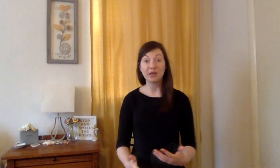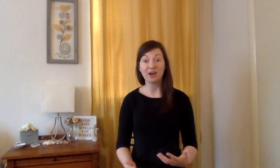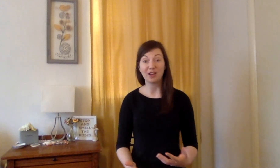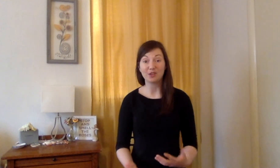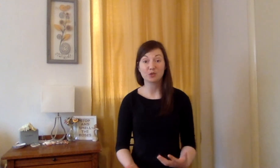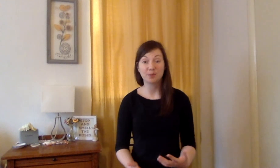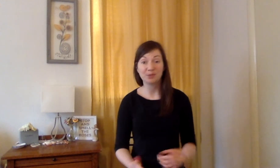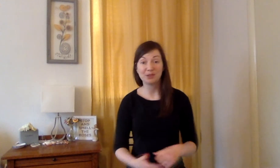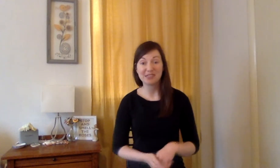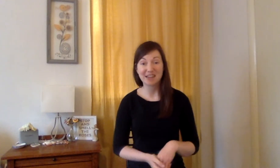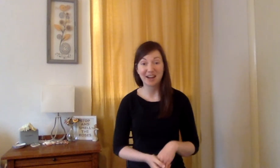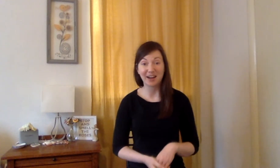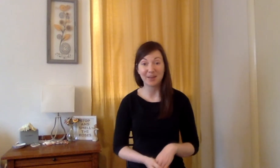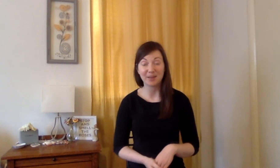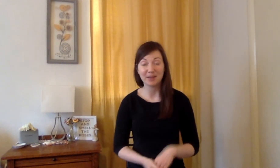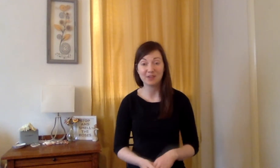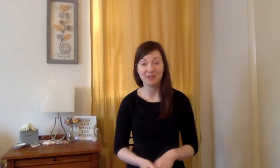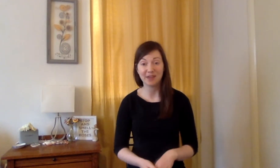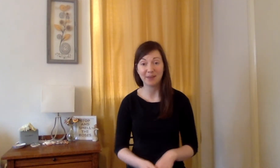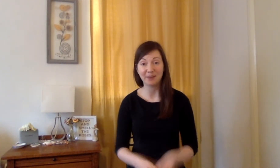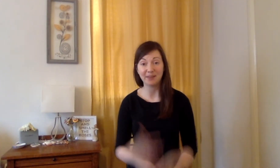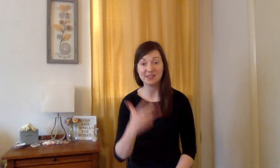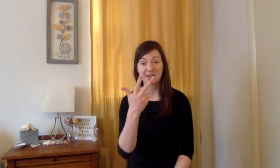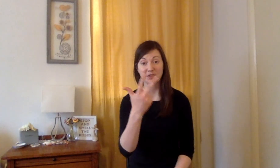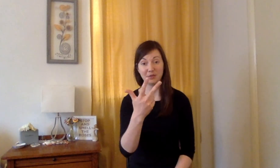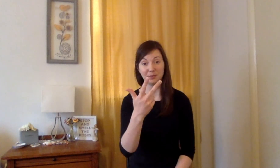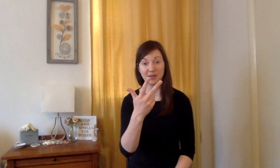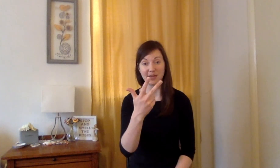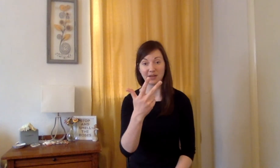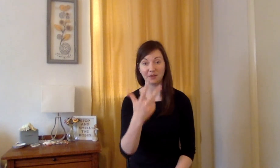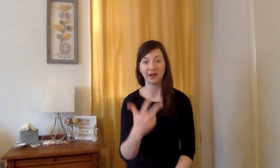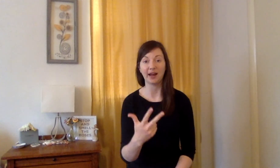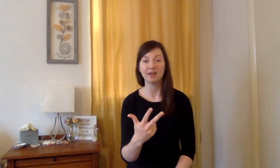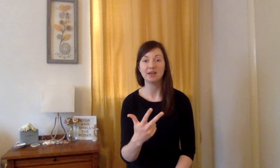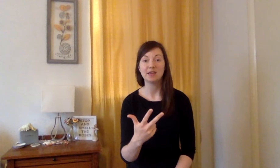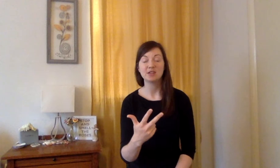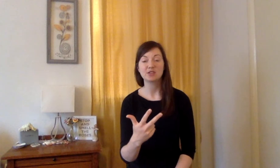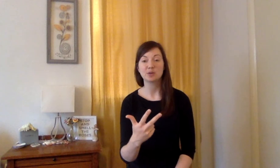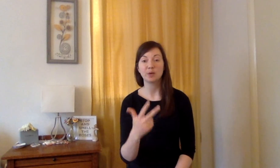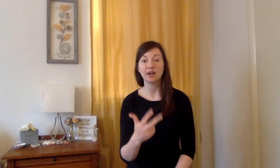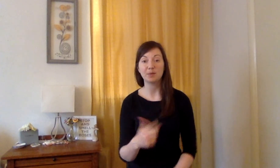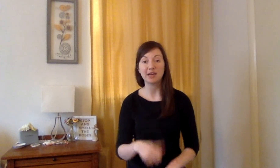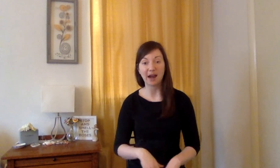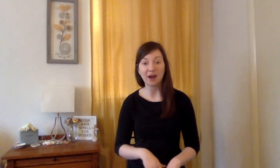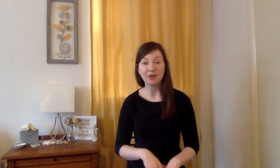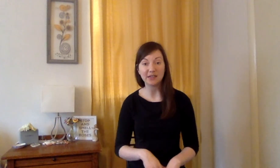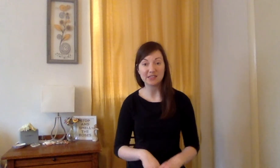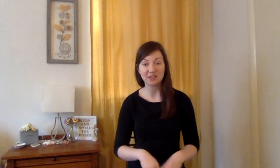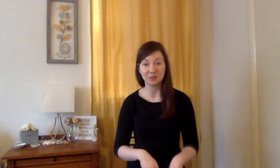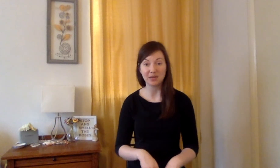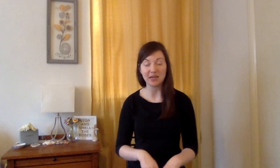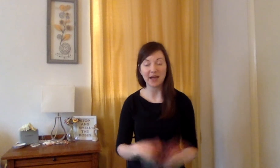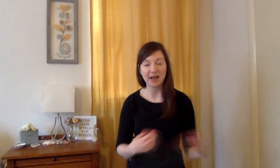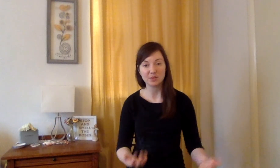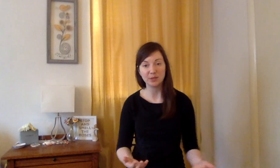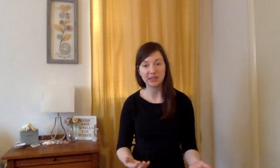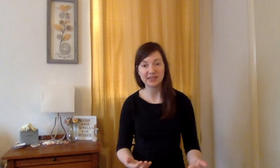call triple time, and that means 3, okay? So we're going to be counting to 3 as we